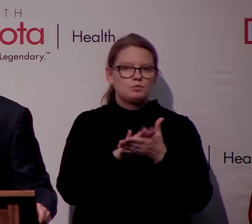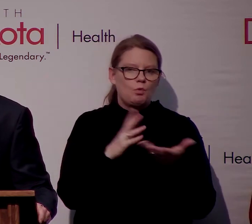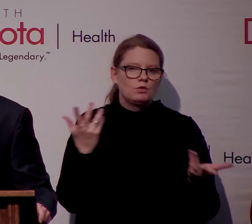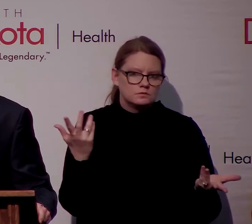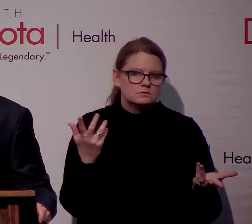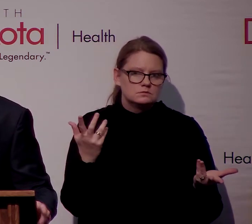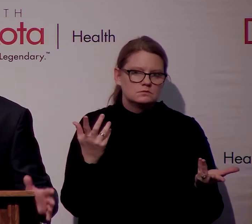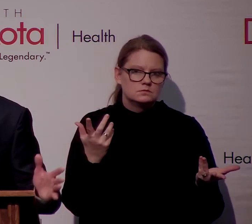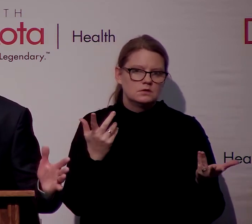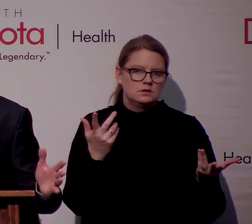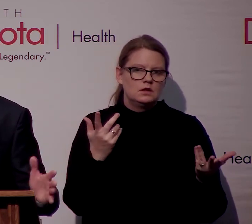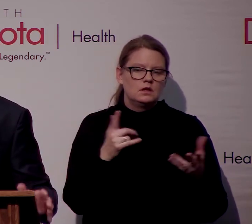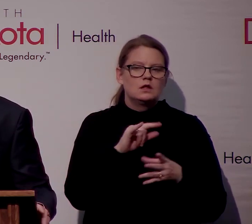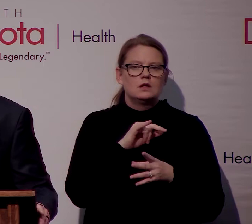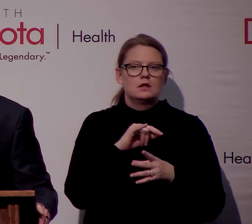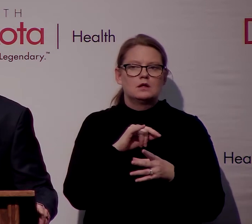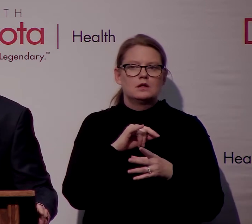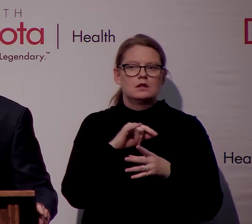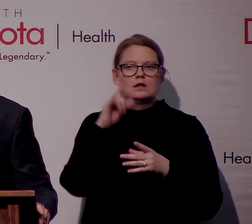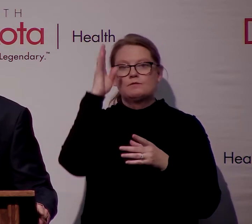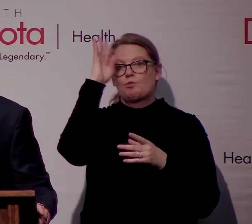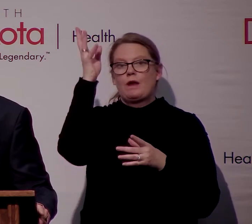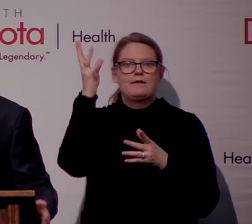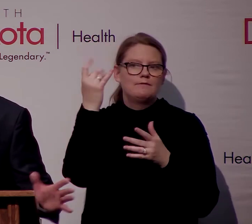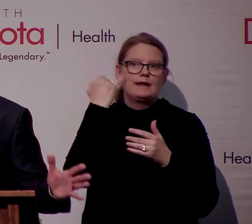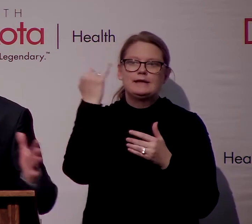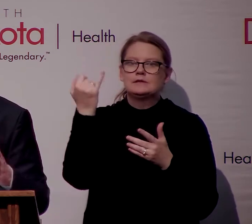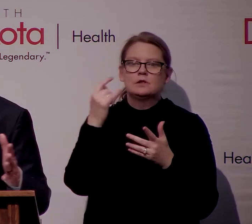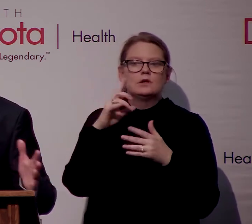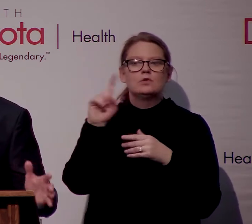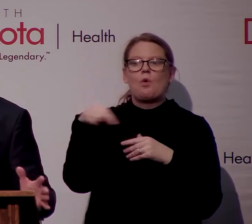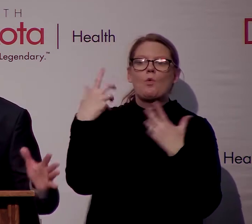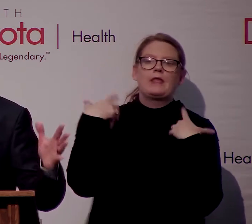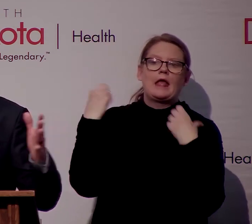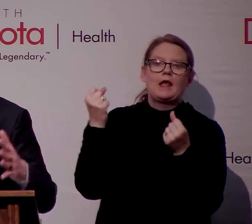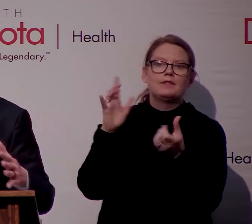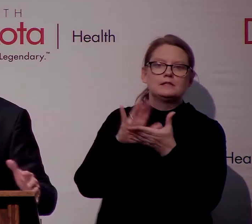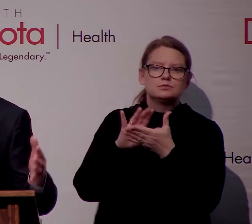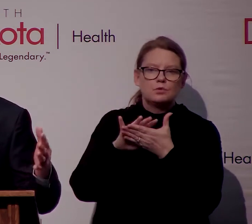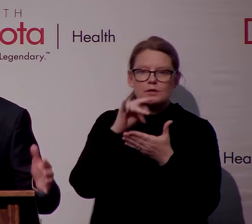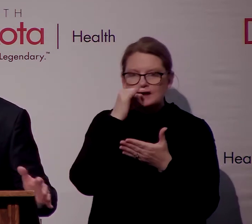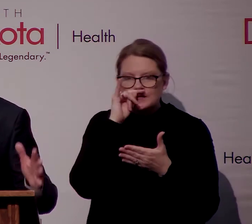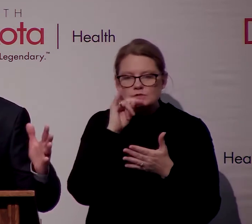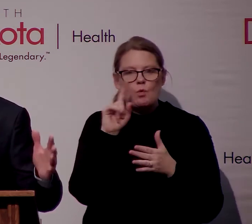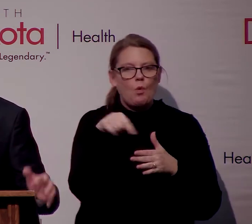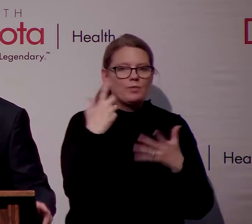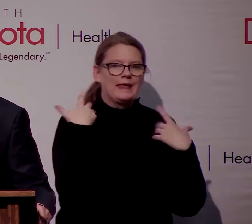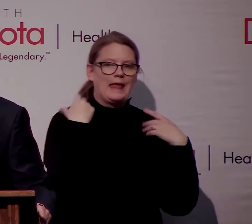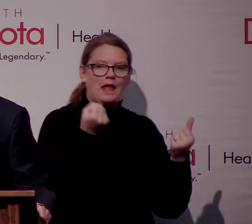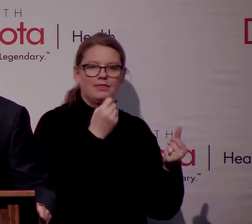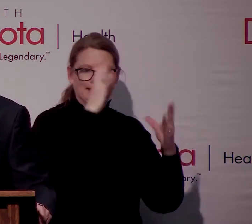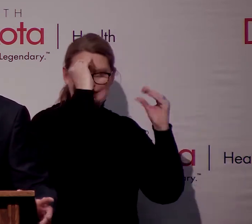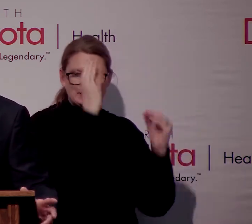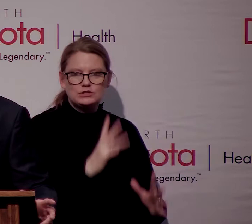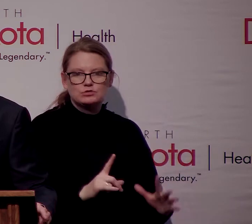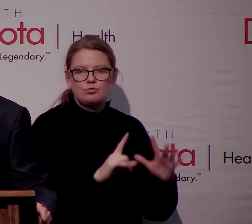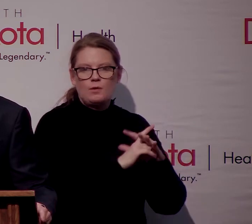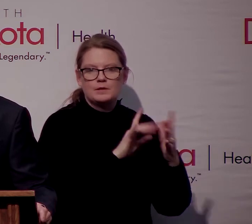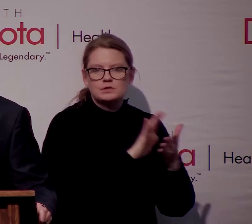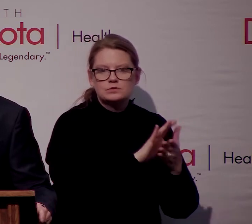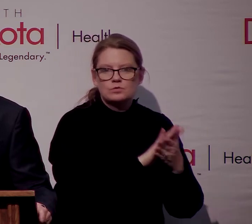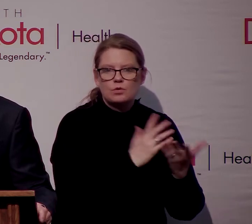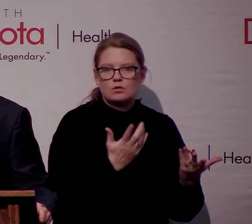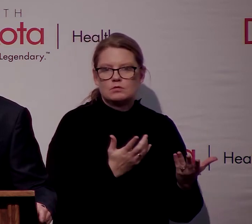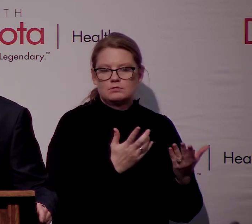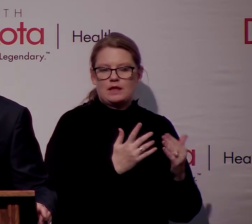about things, including creative ideas about making sure that only healthy school kids and only healthy teachers get into the school, because that represents very